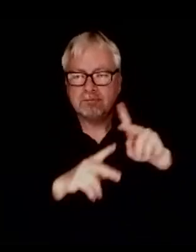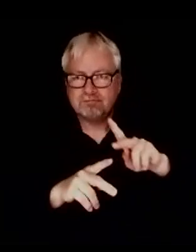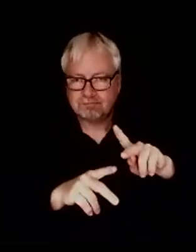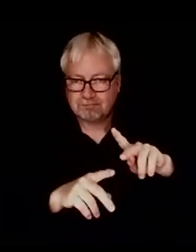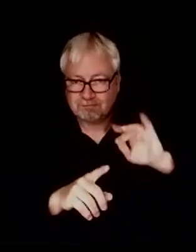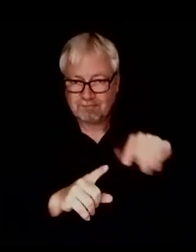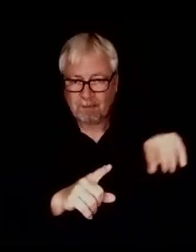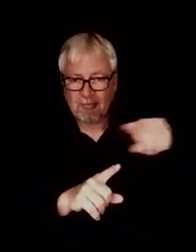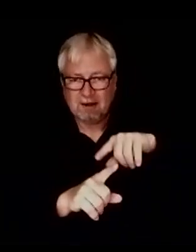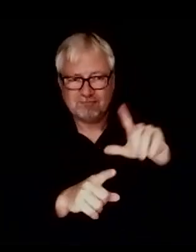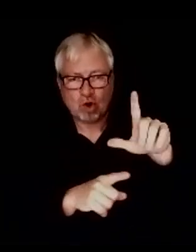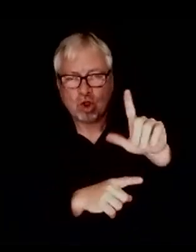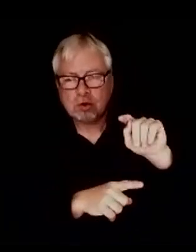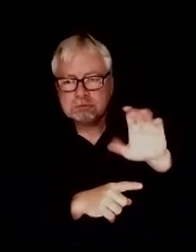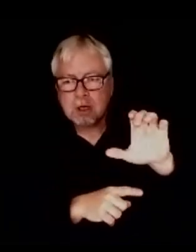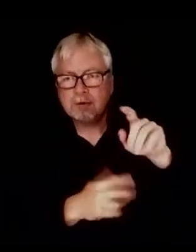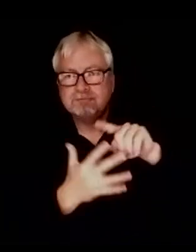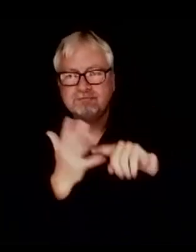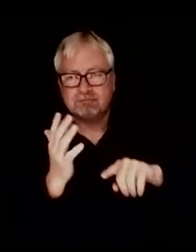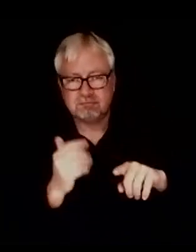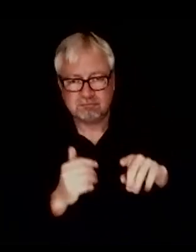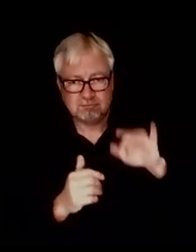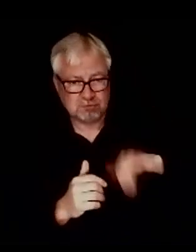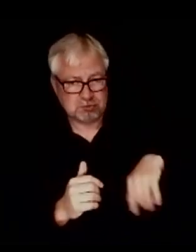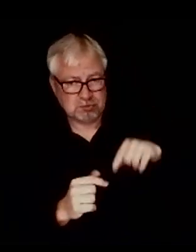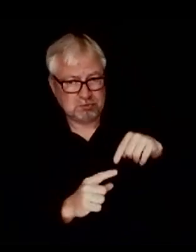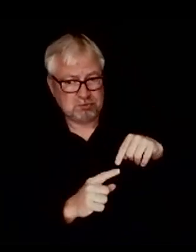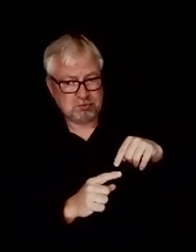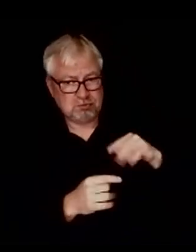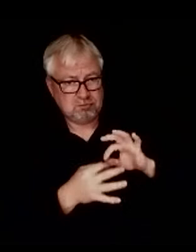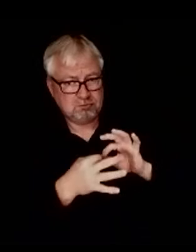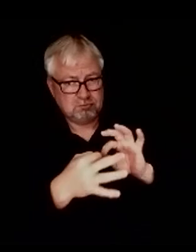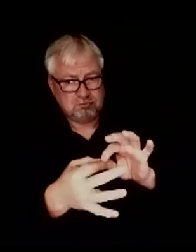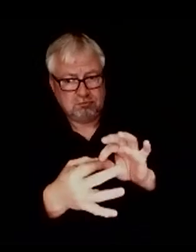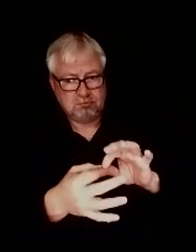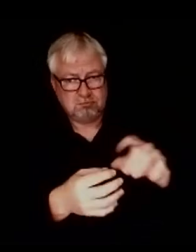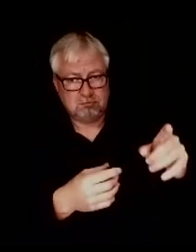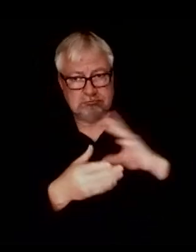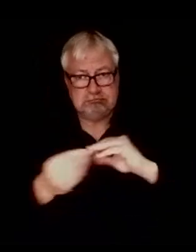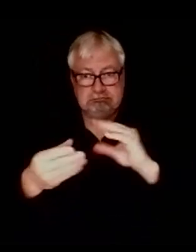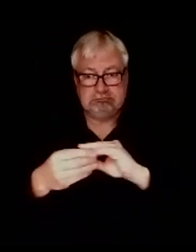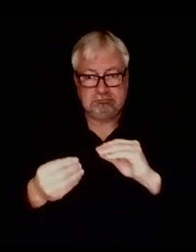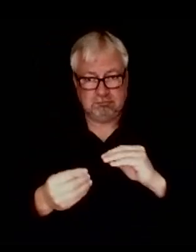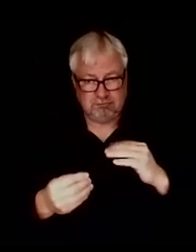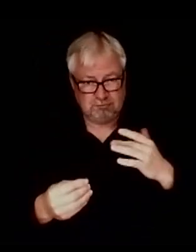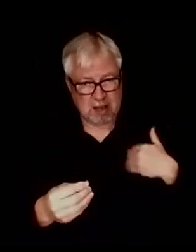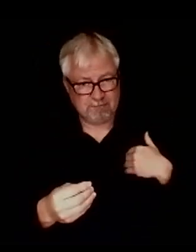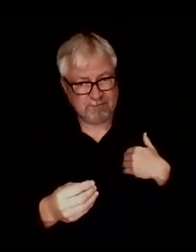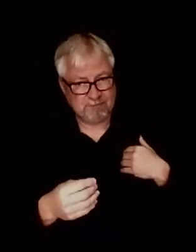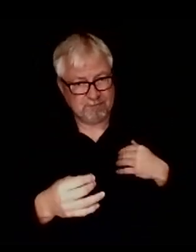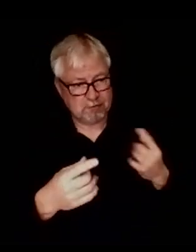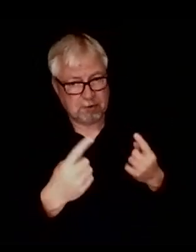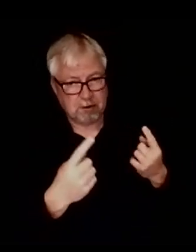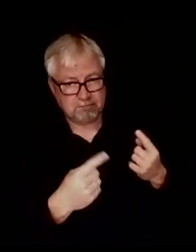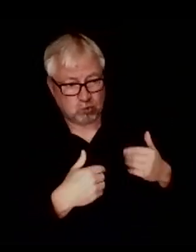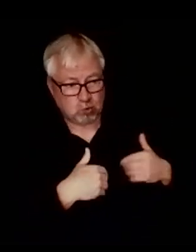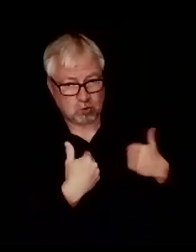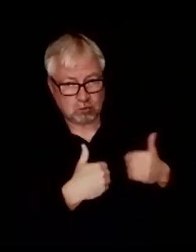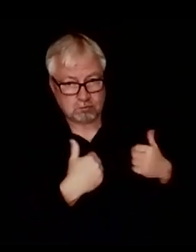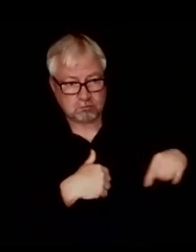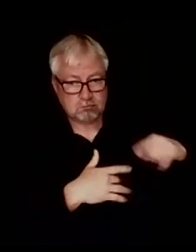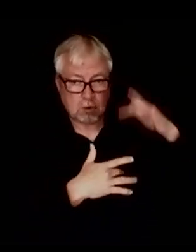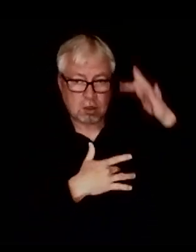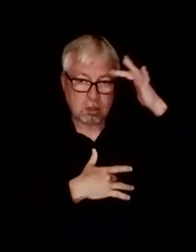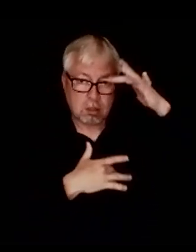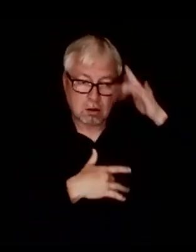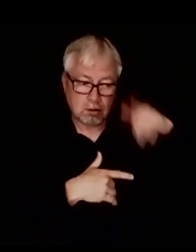that connection has been substantiated, that these cases we're talking about in kids do bubble up to more vulnerable populations? Well, I think we